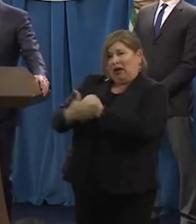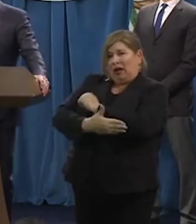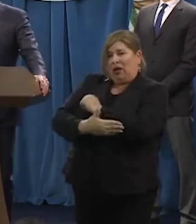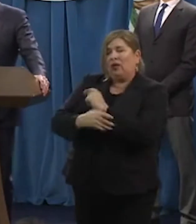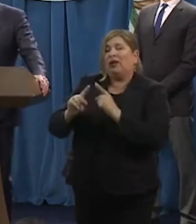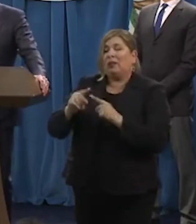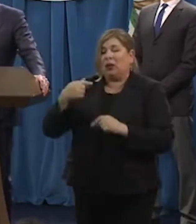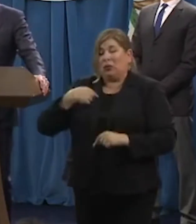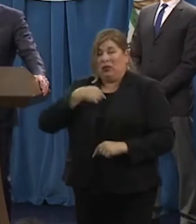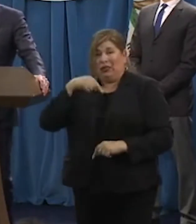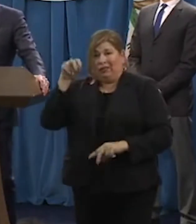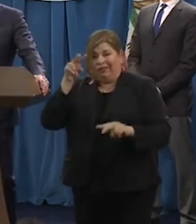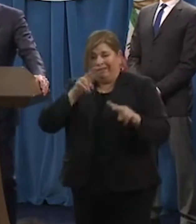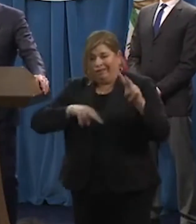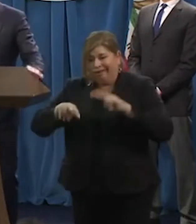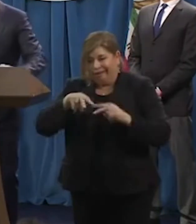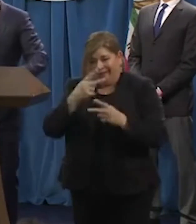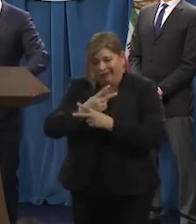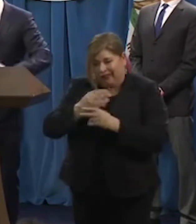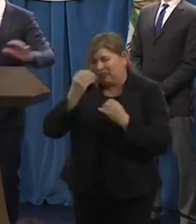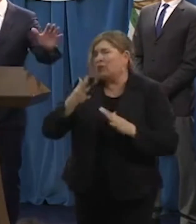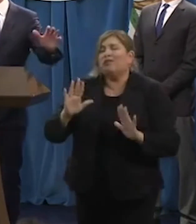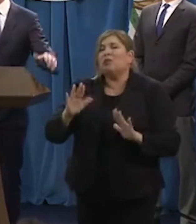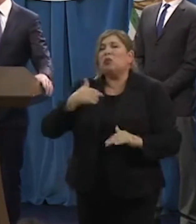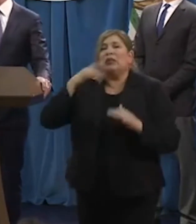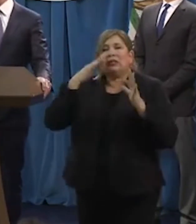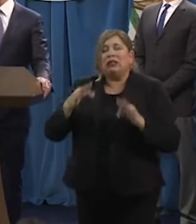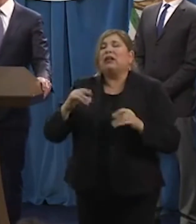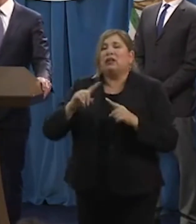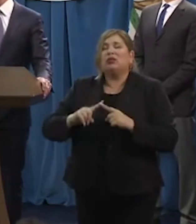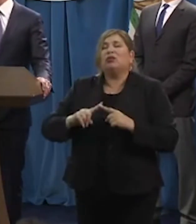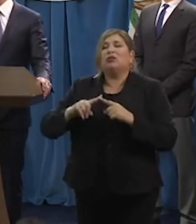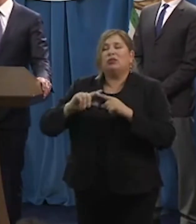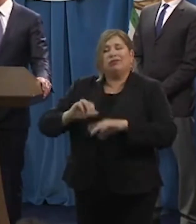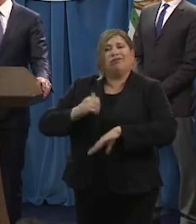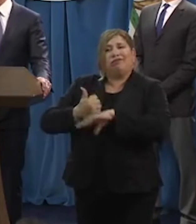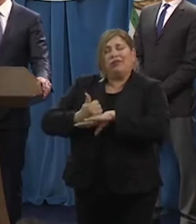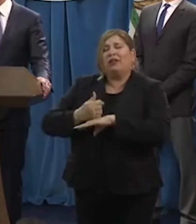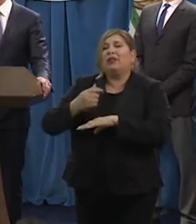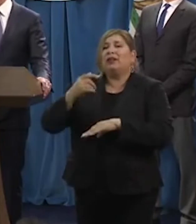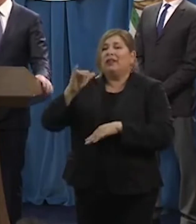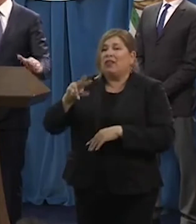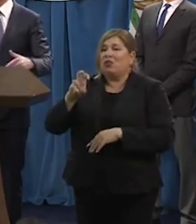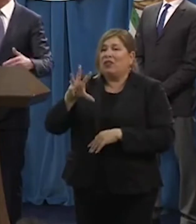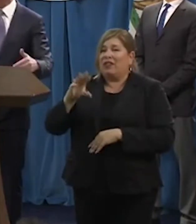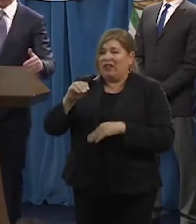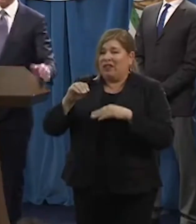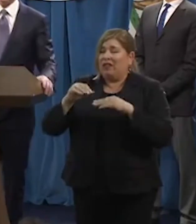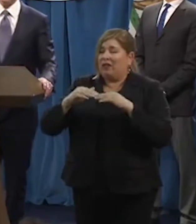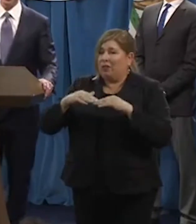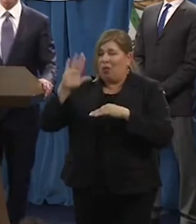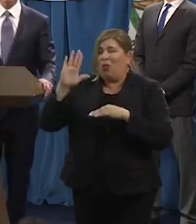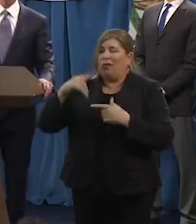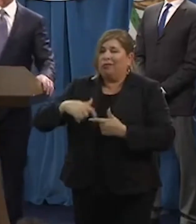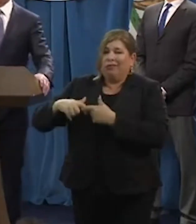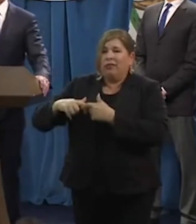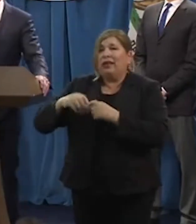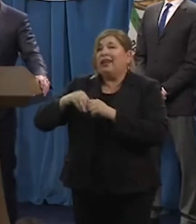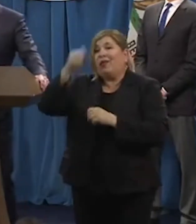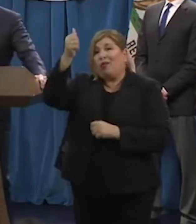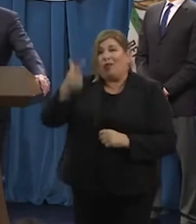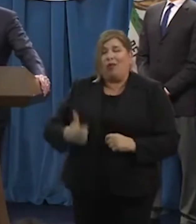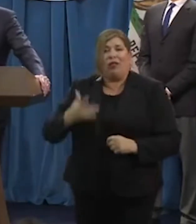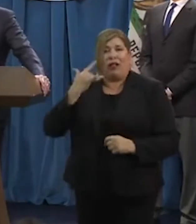begin to advance that process throughout all 58 counties in the state of California. We've been working with our